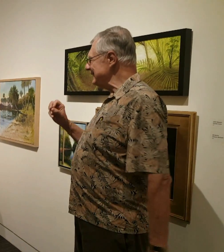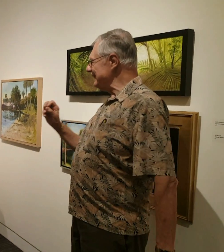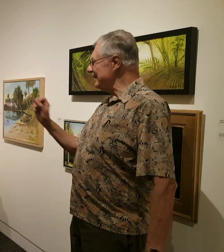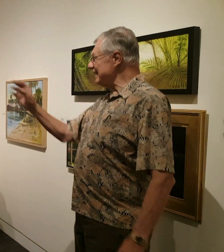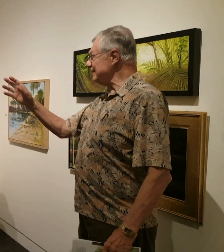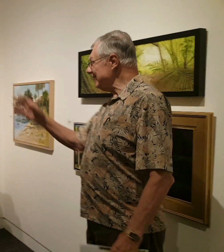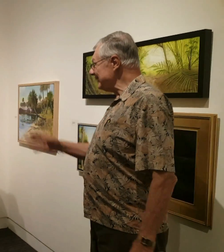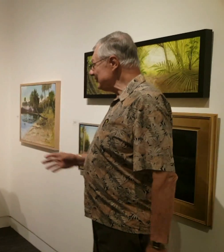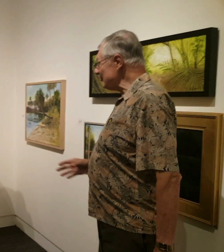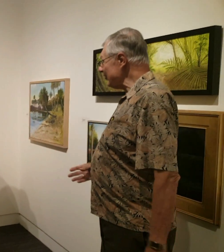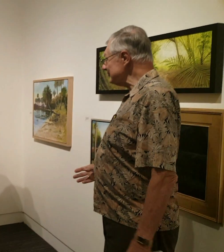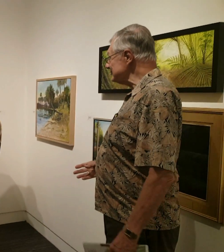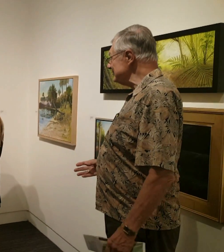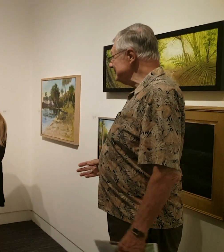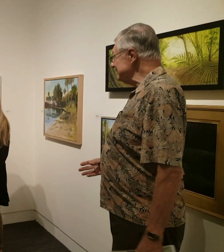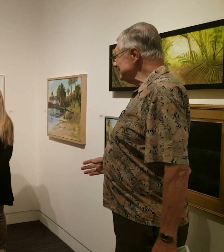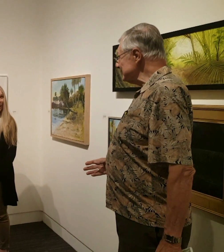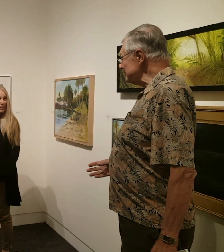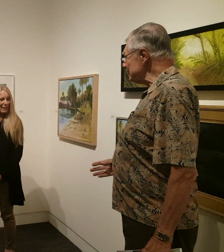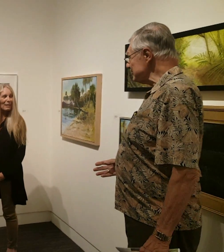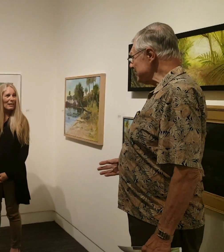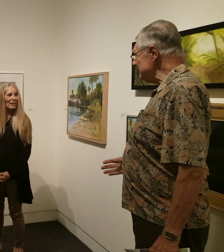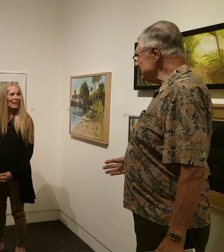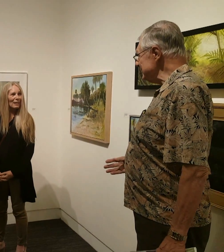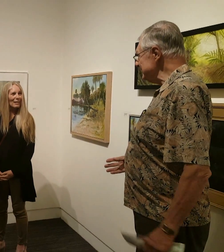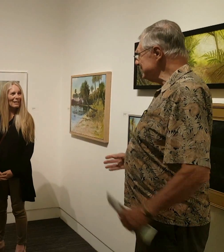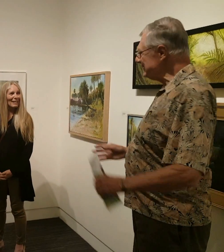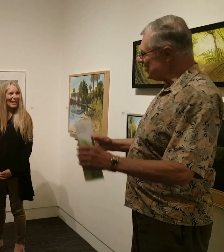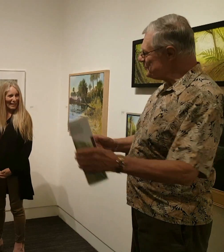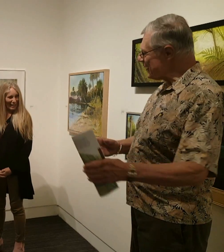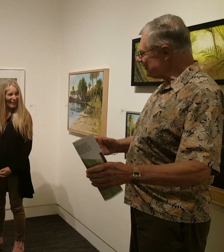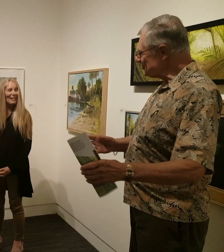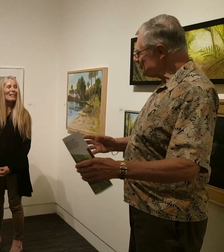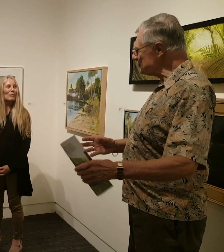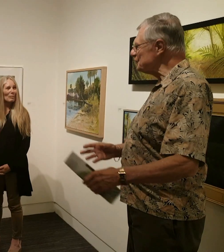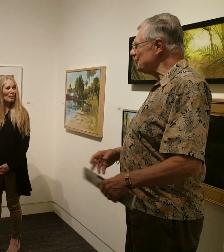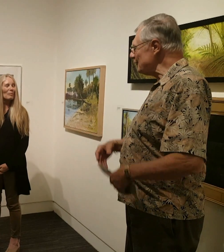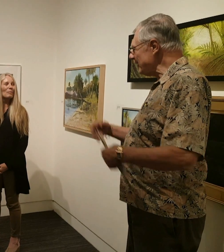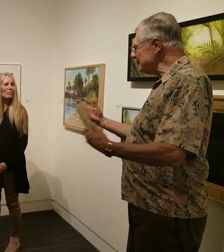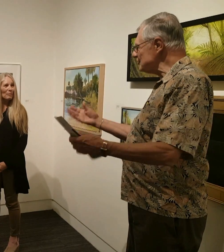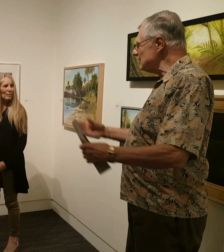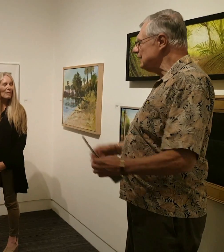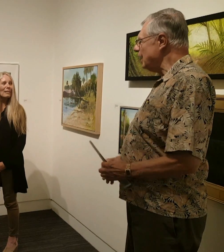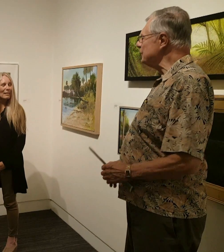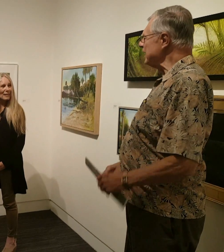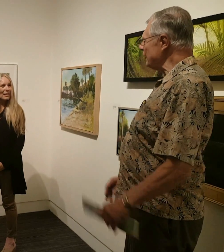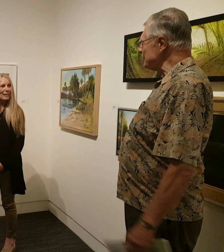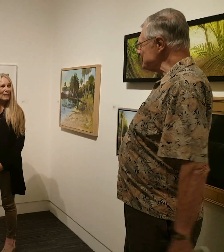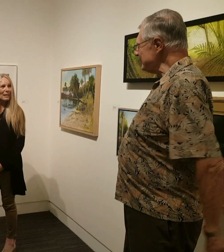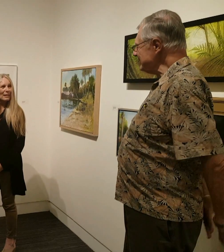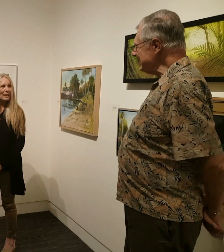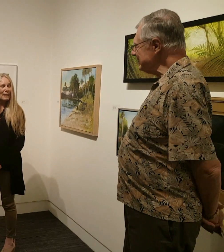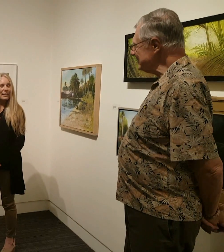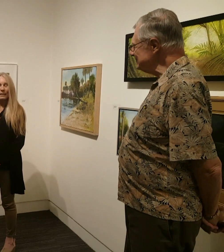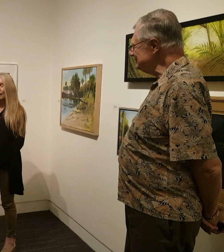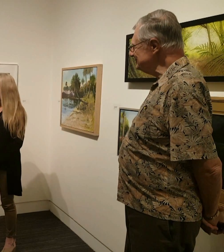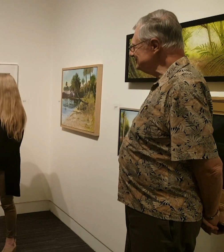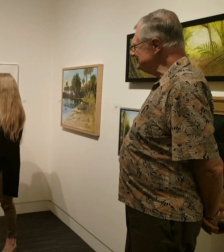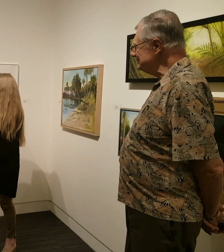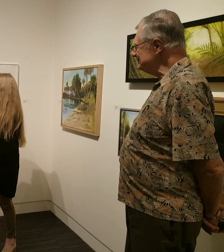mind, Yes. then headed off to safety, came back, took some photographs. How many hours did it